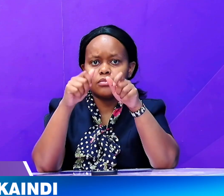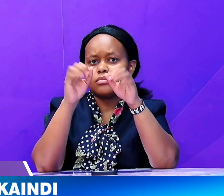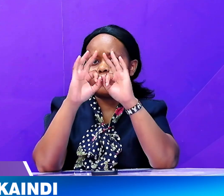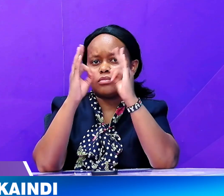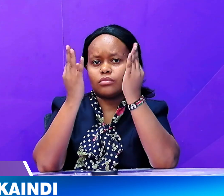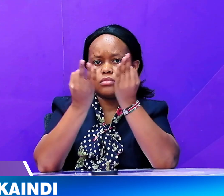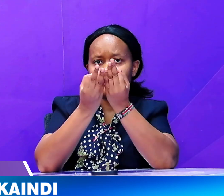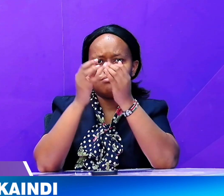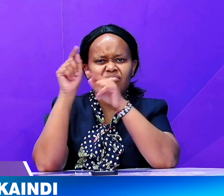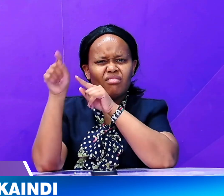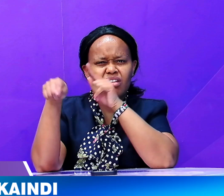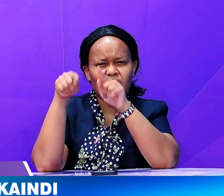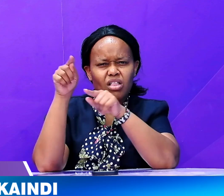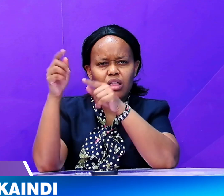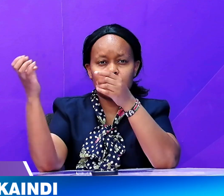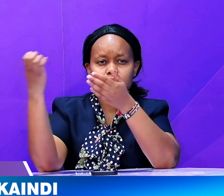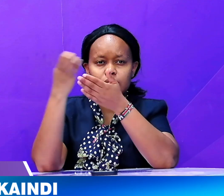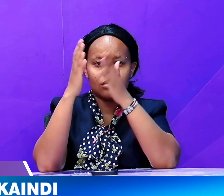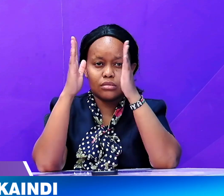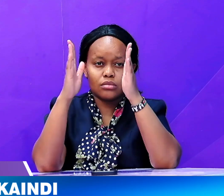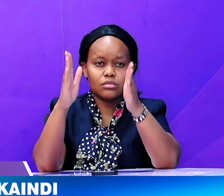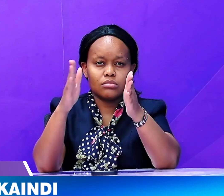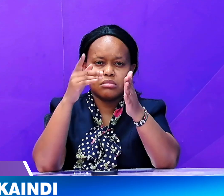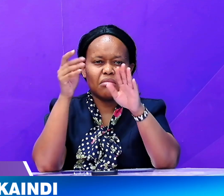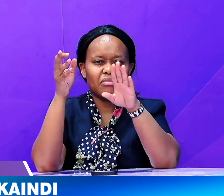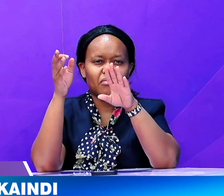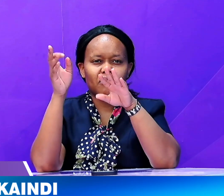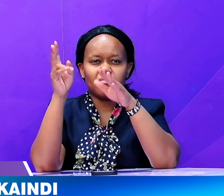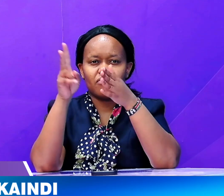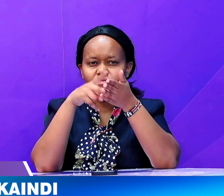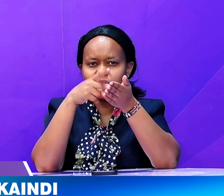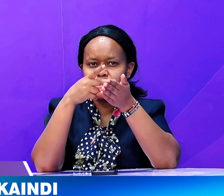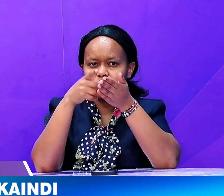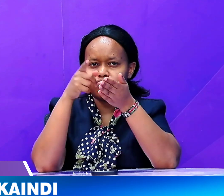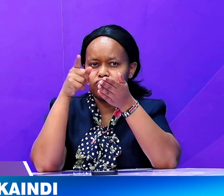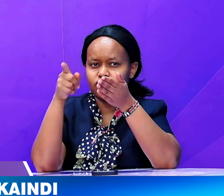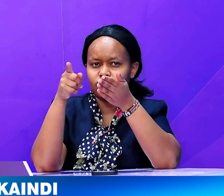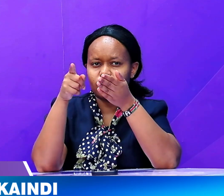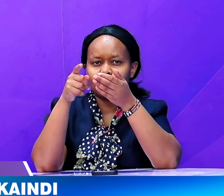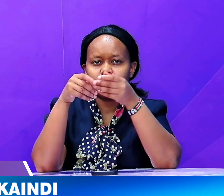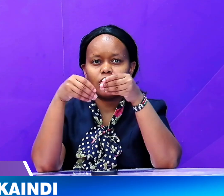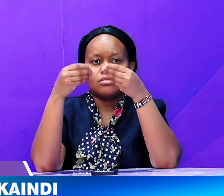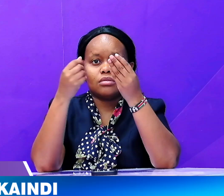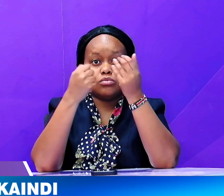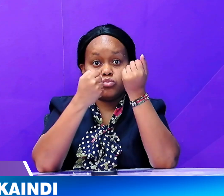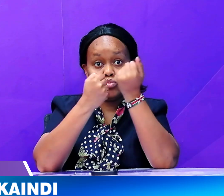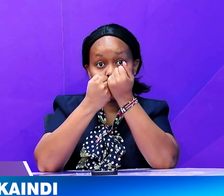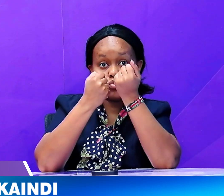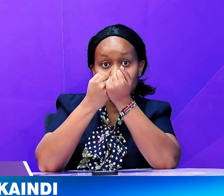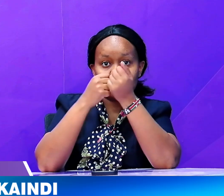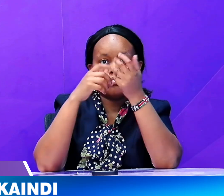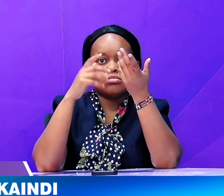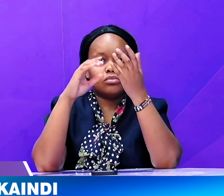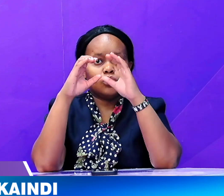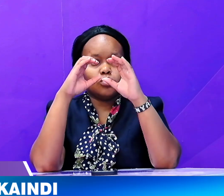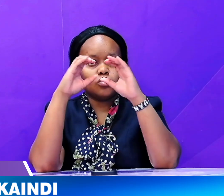Speaking to the media, the grieving family accused the employer of failing to offer support or